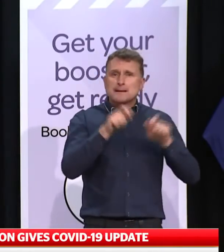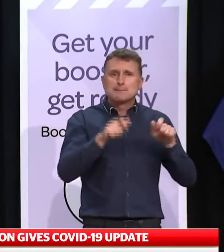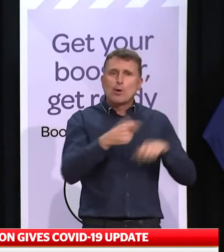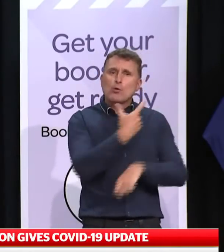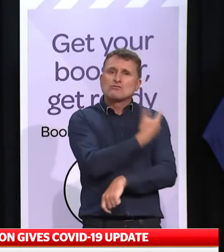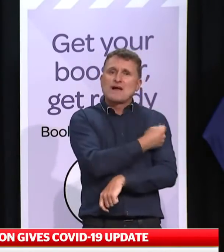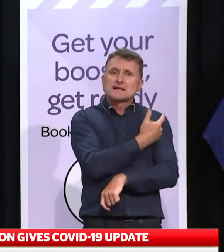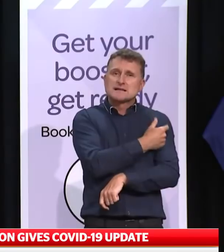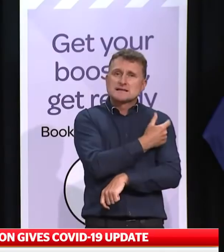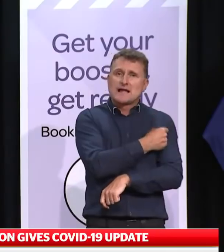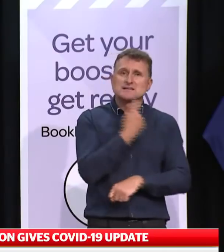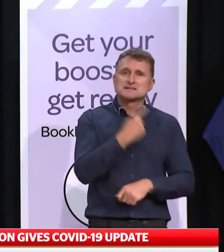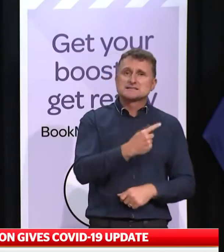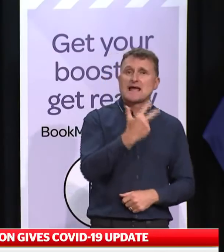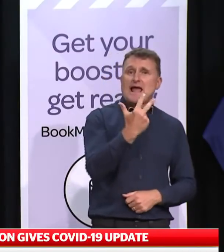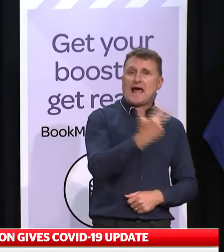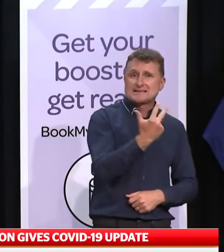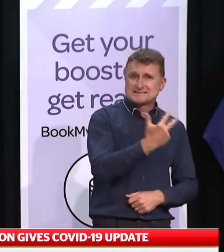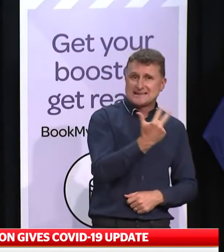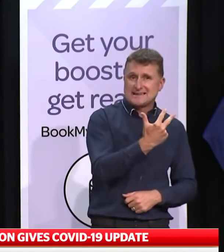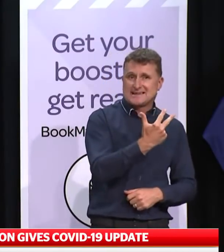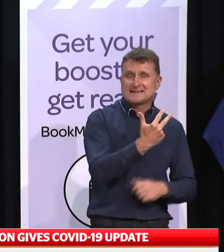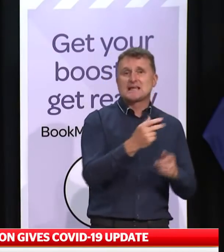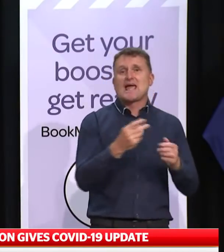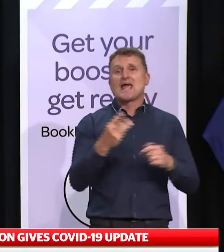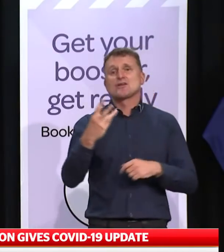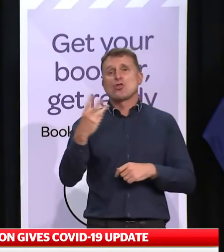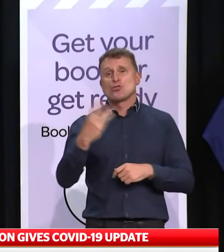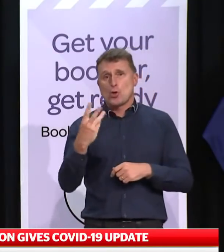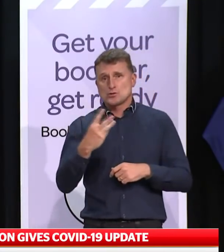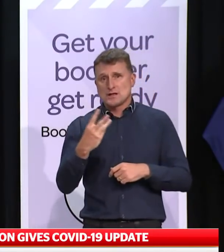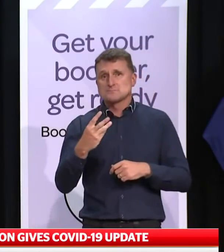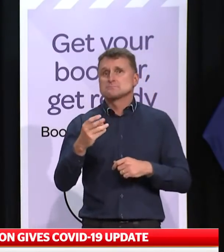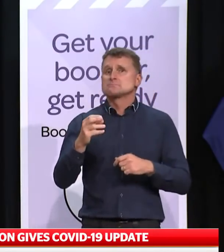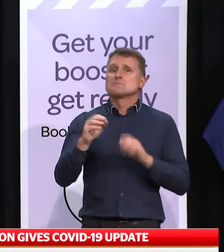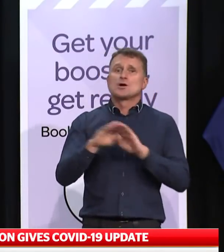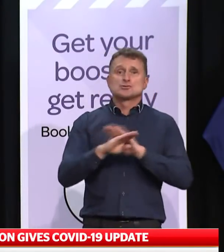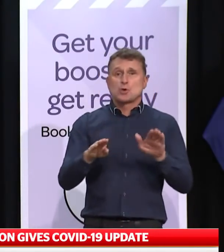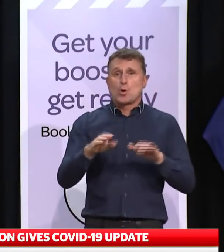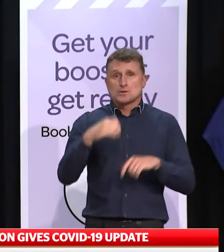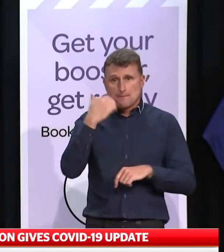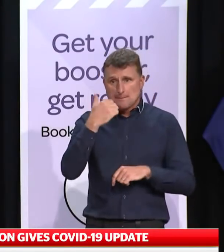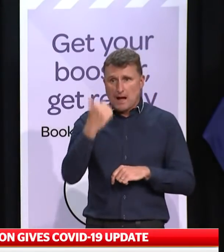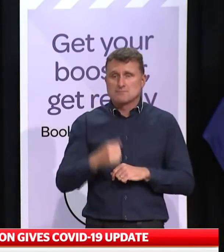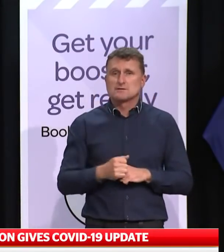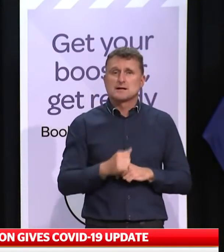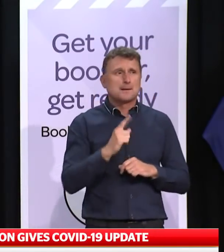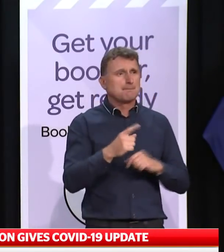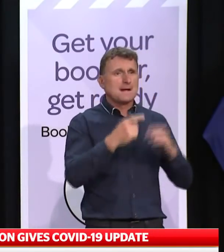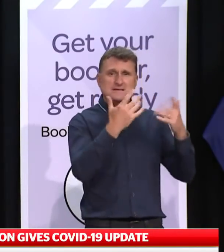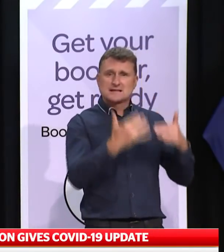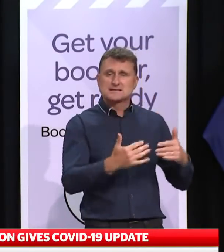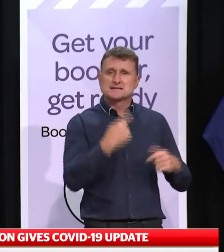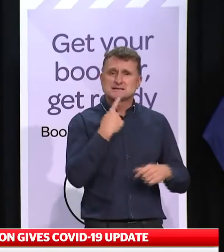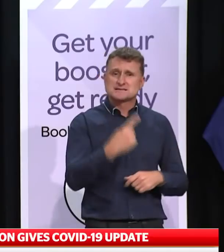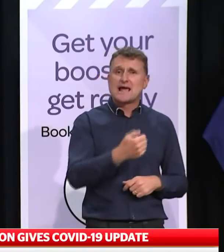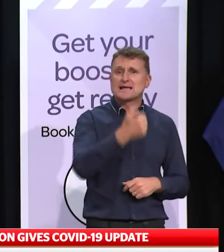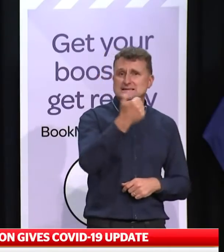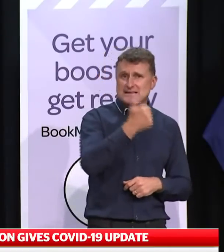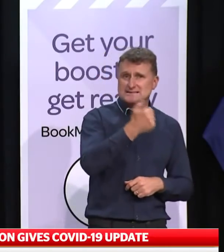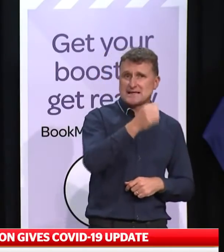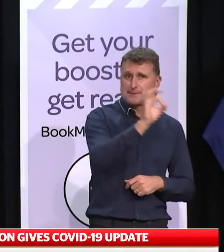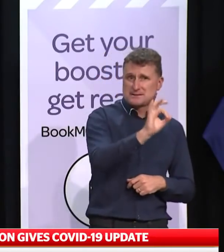18% and 33% for non-Māori, but Māori statisticians have it at 16% for Tamariki Māori